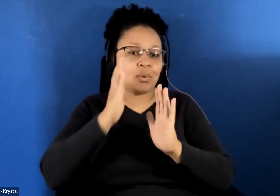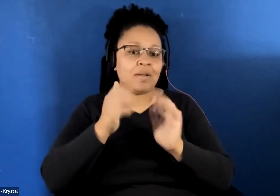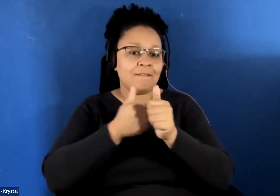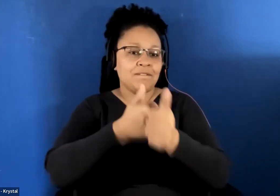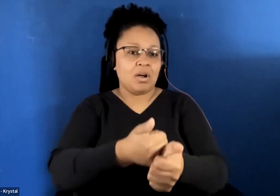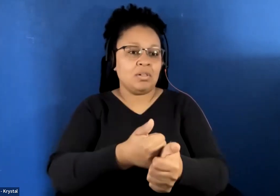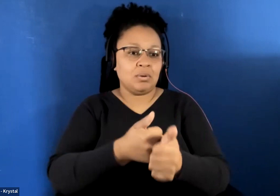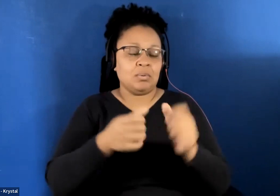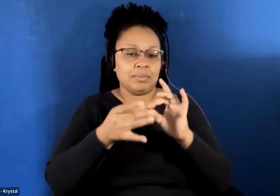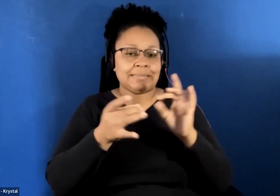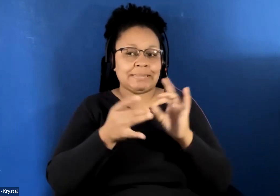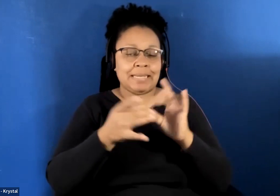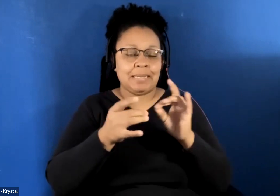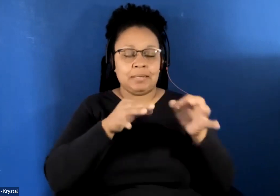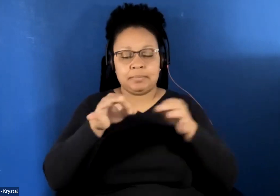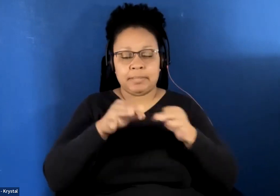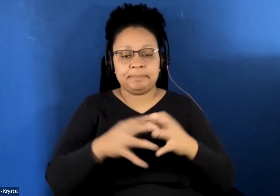is being said and explained.